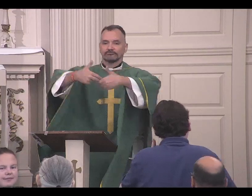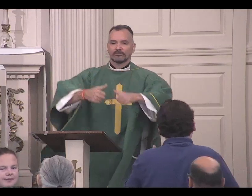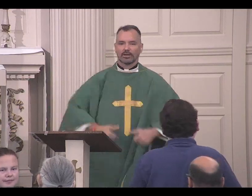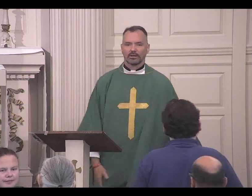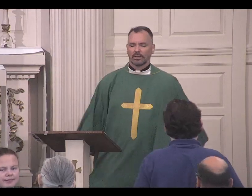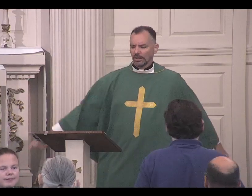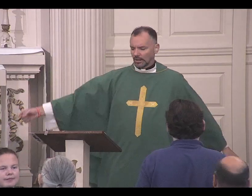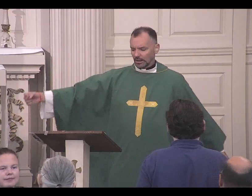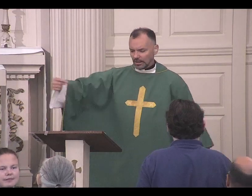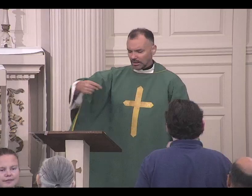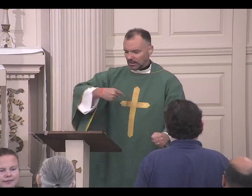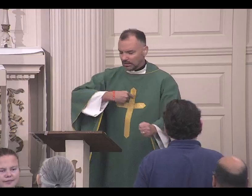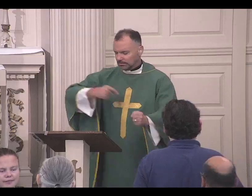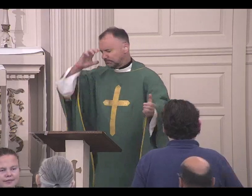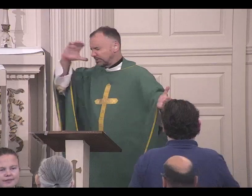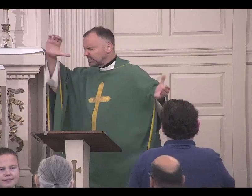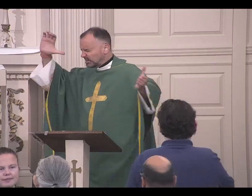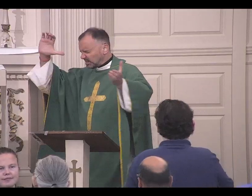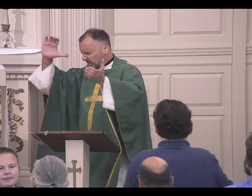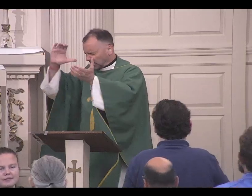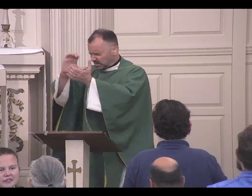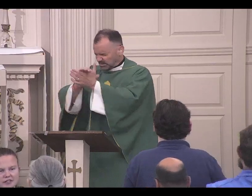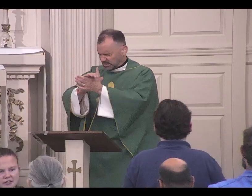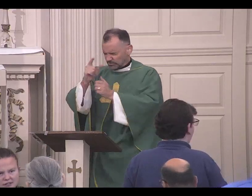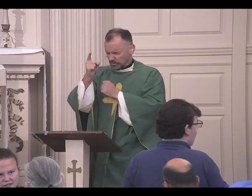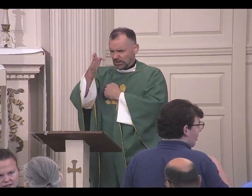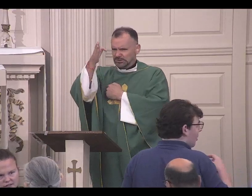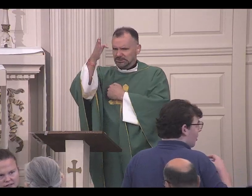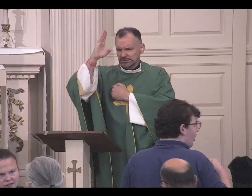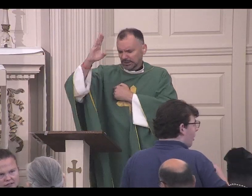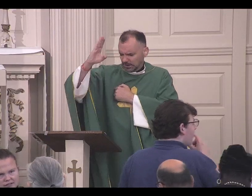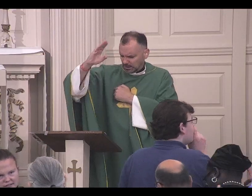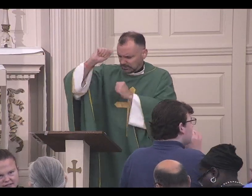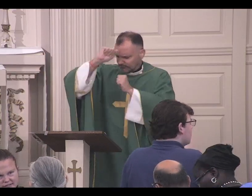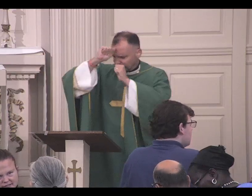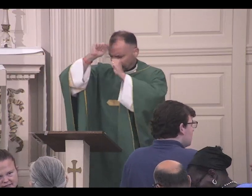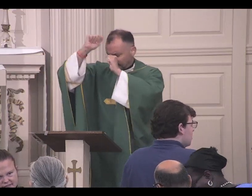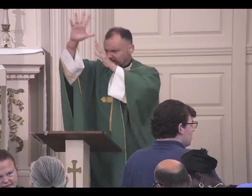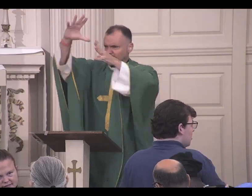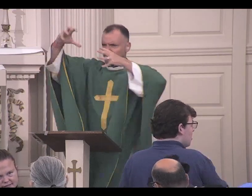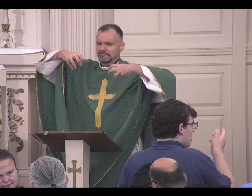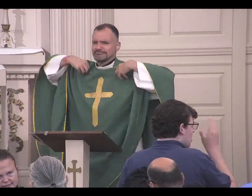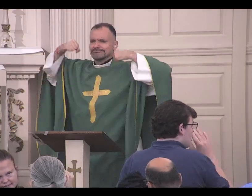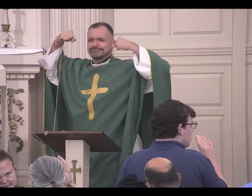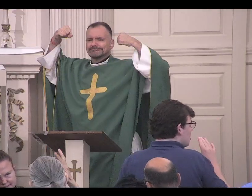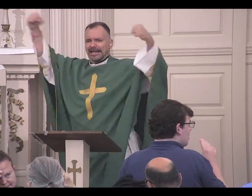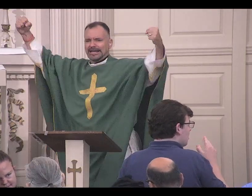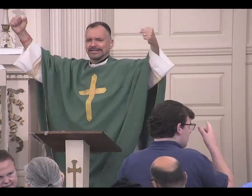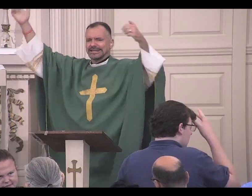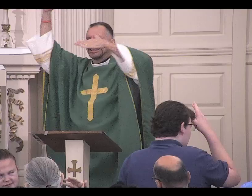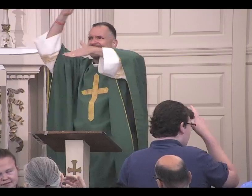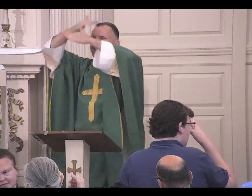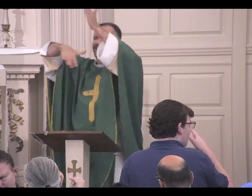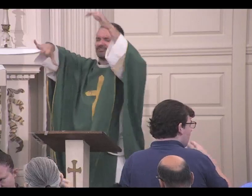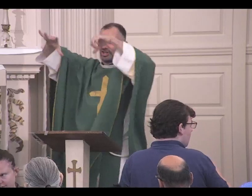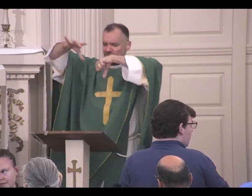Please join me. I believe in God, the Father Almighty, creator of heaven